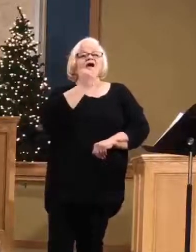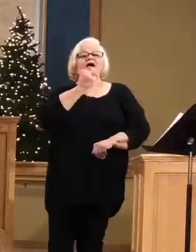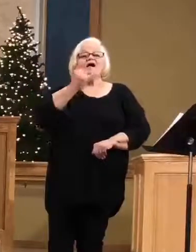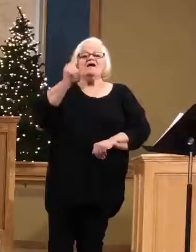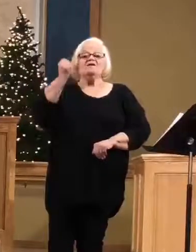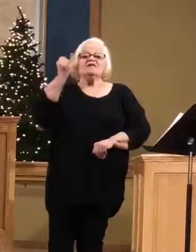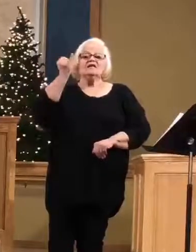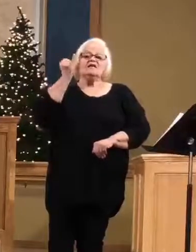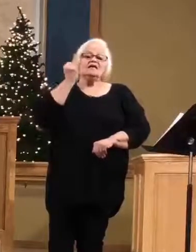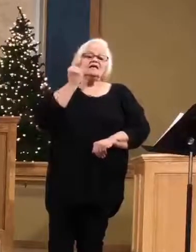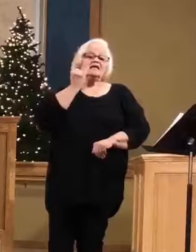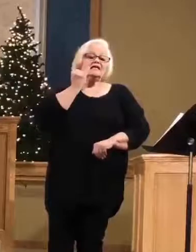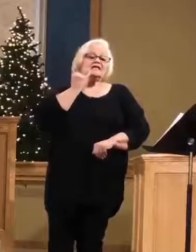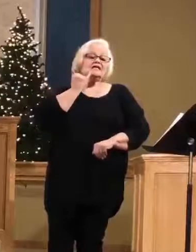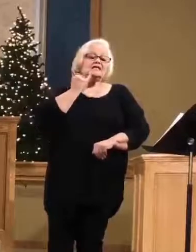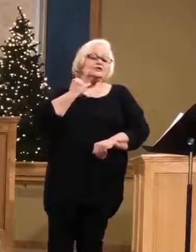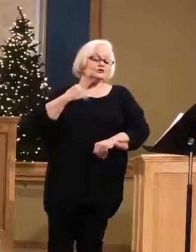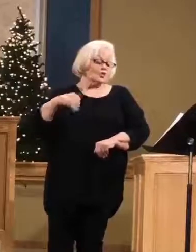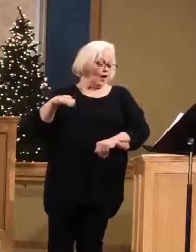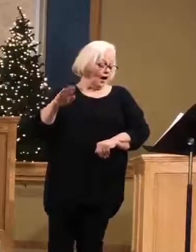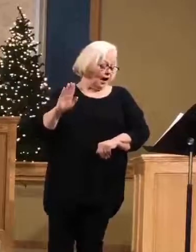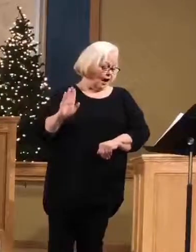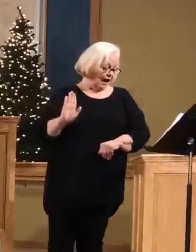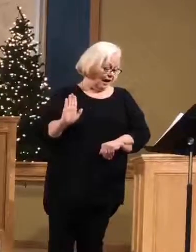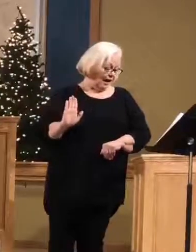King of